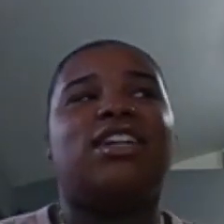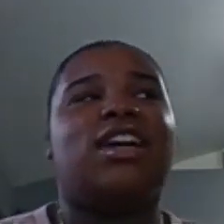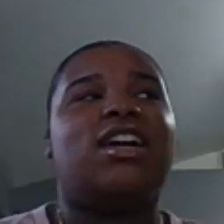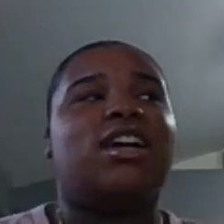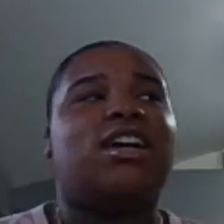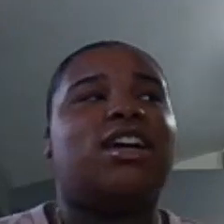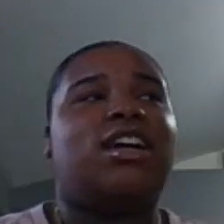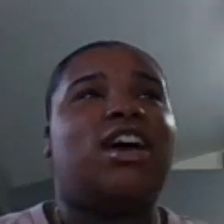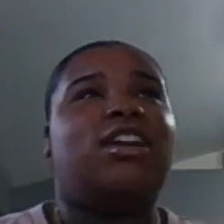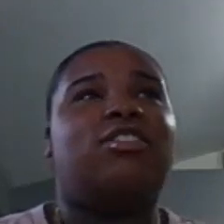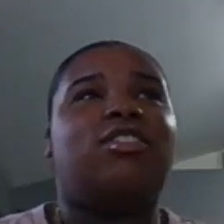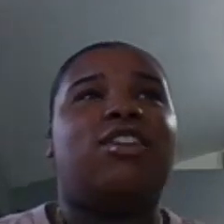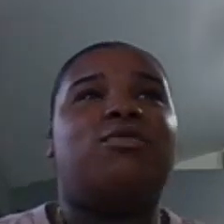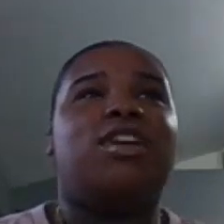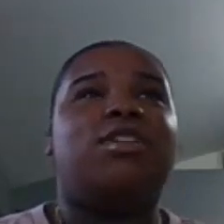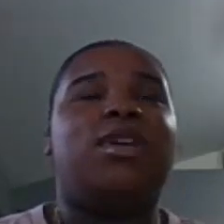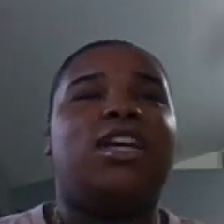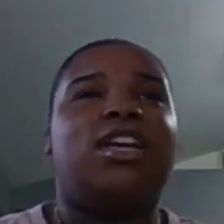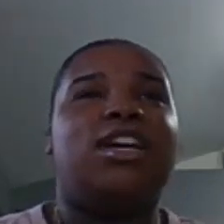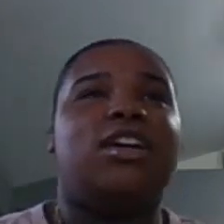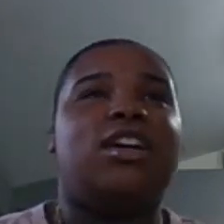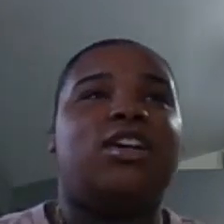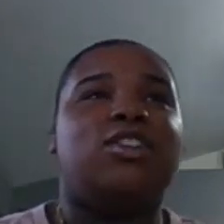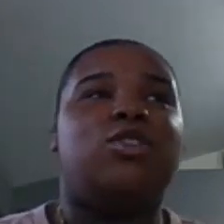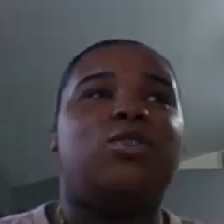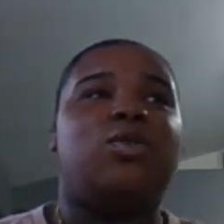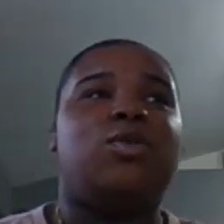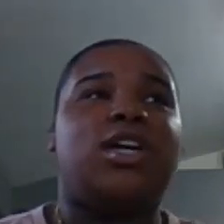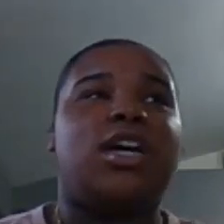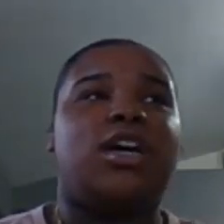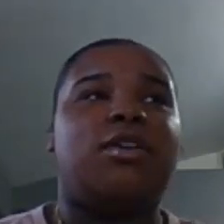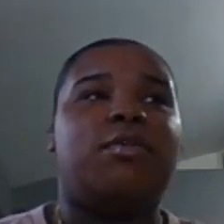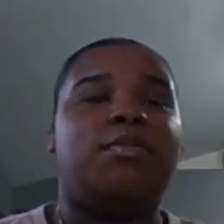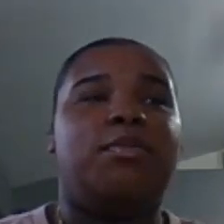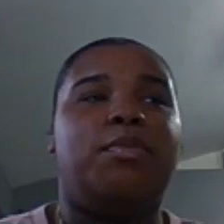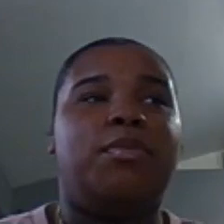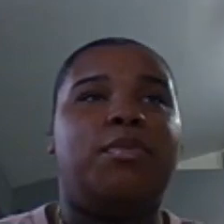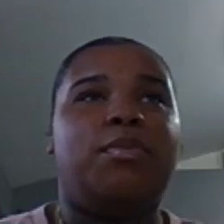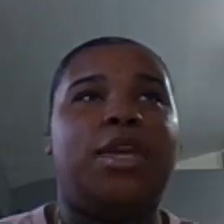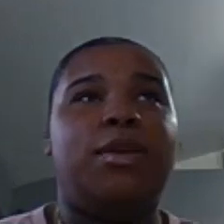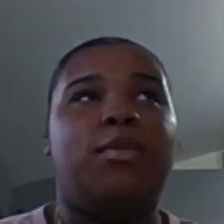And another thing would be to be